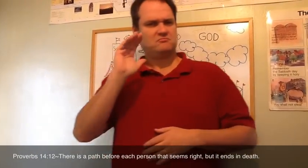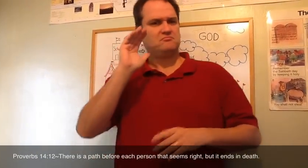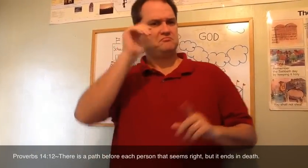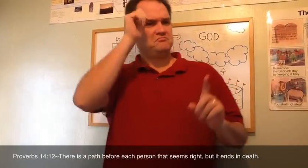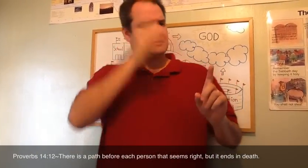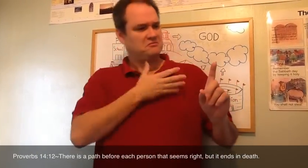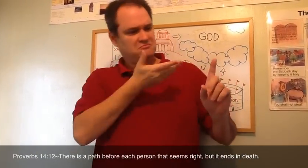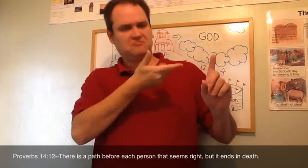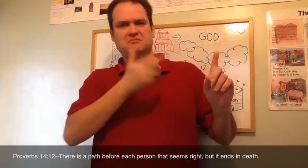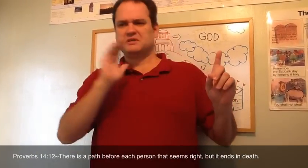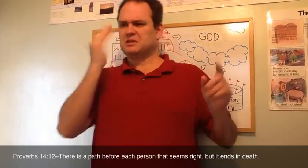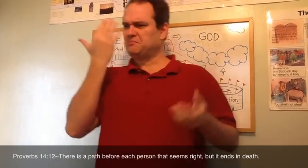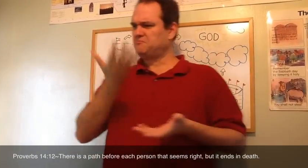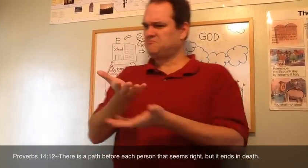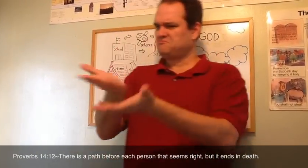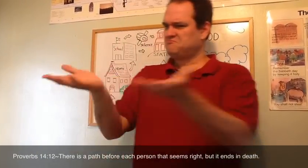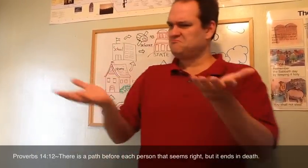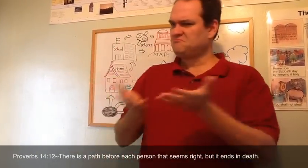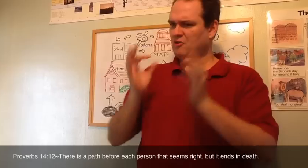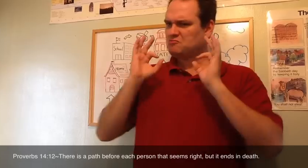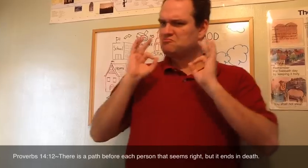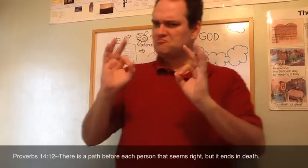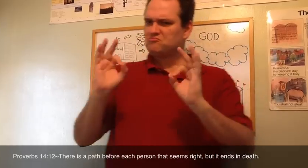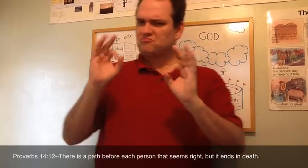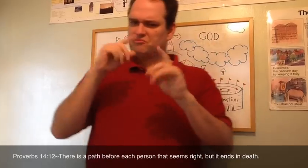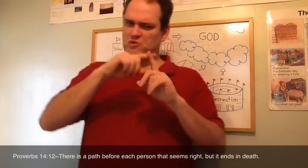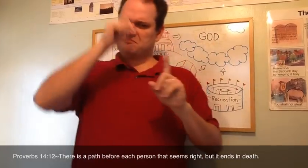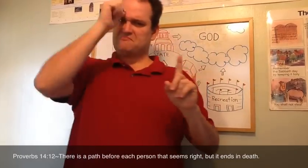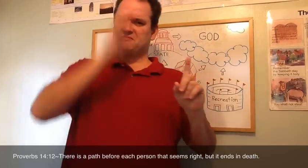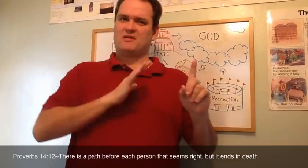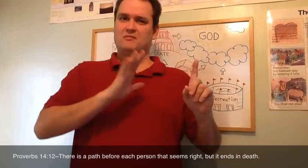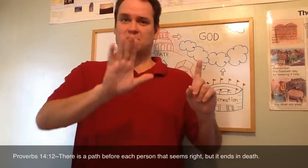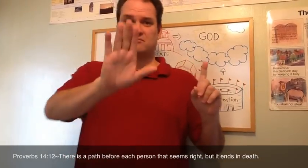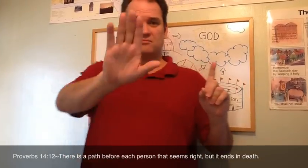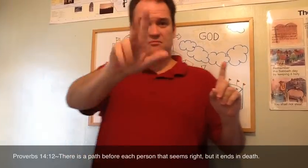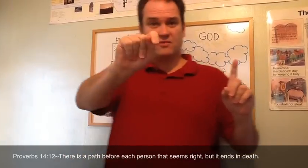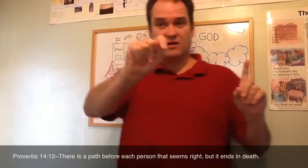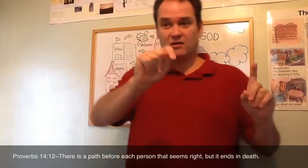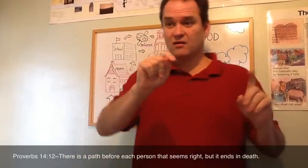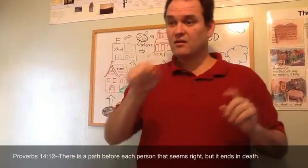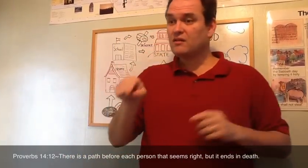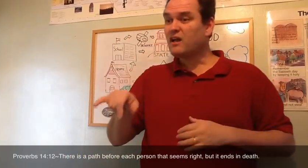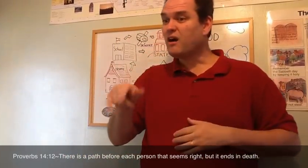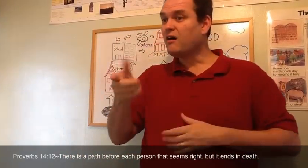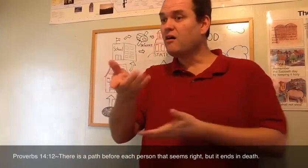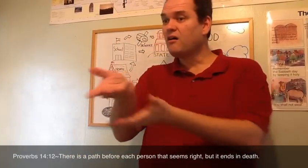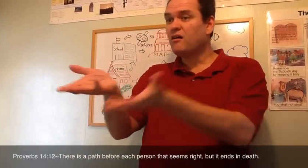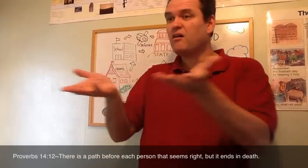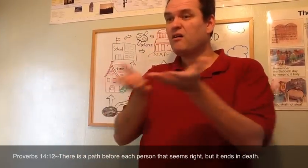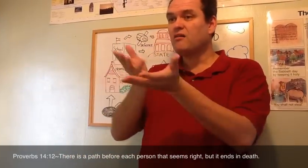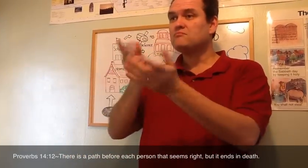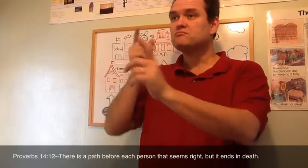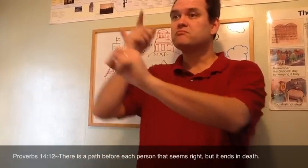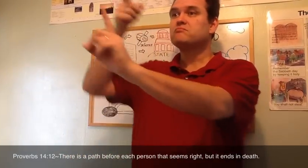is a path before each person that seems right, but it ends in death. Proverbs chapter 14, verse